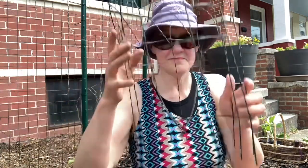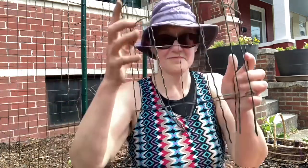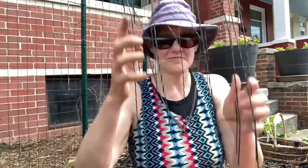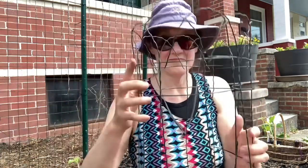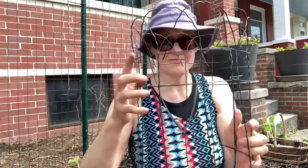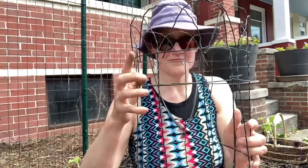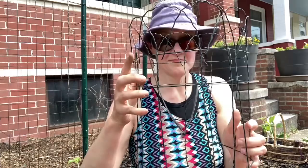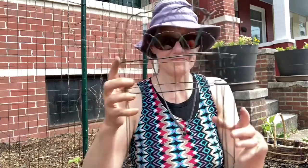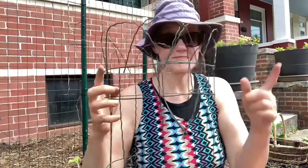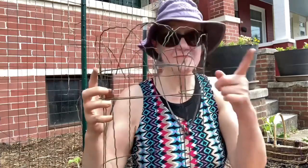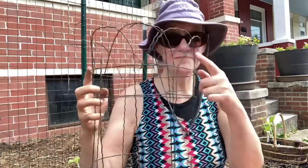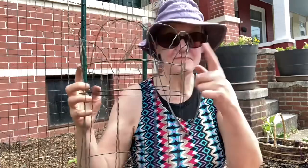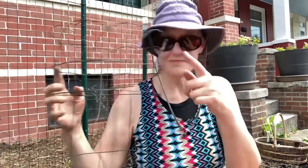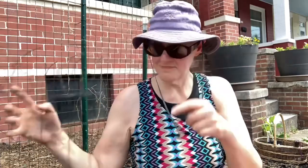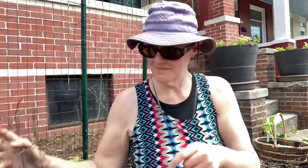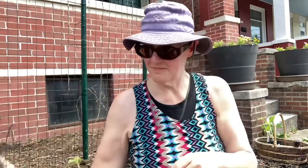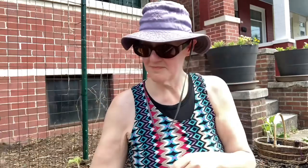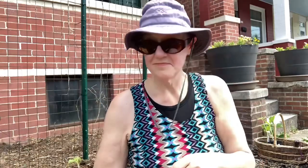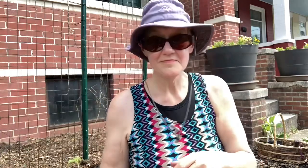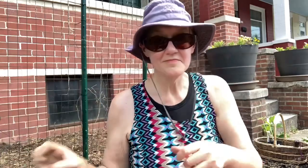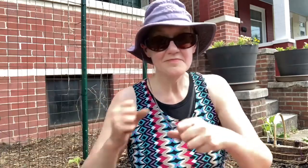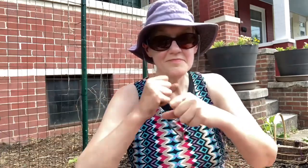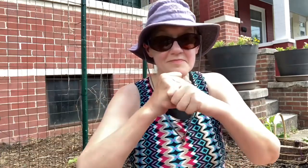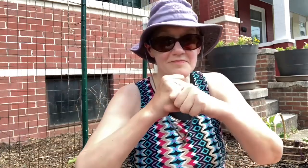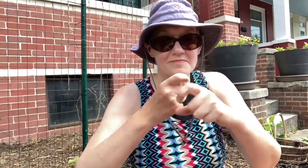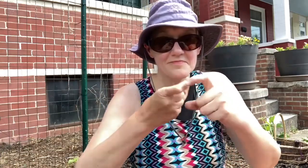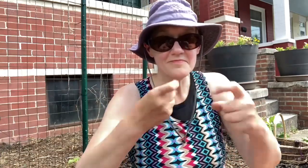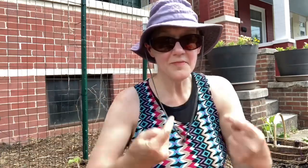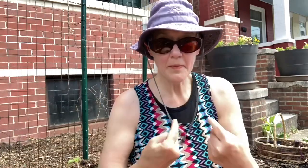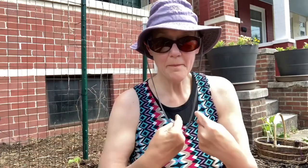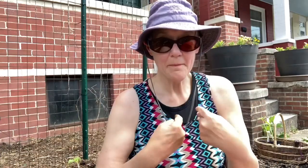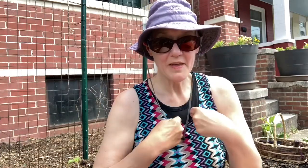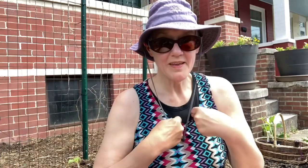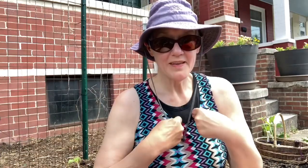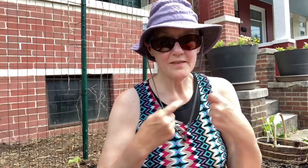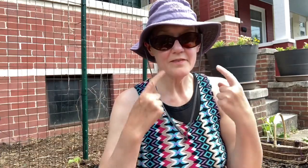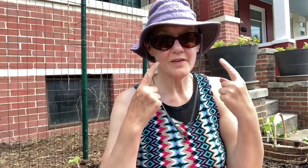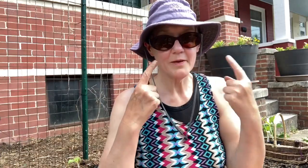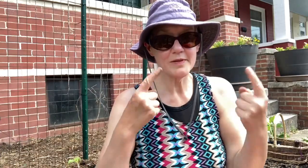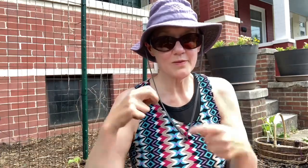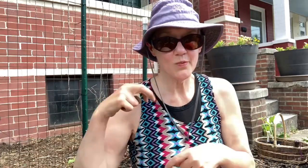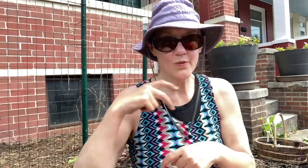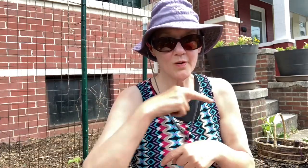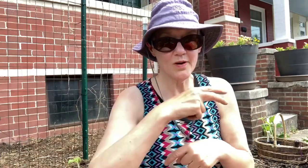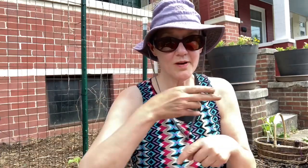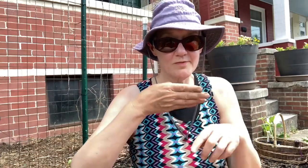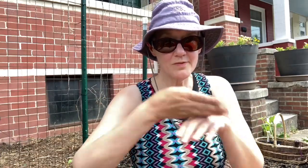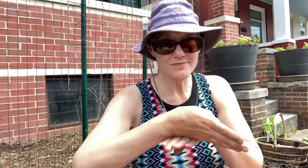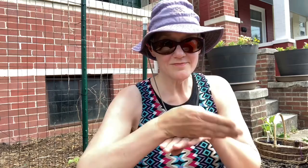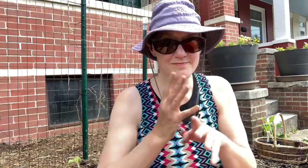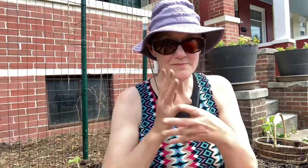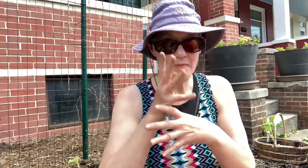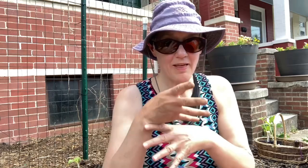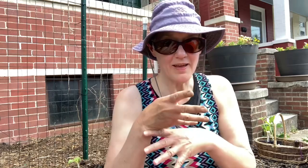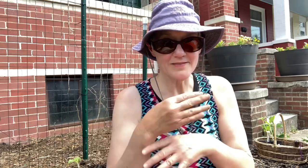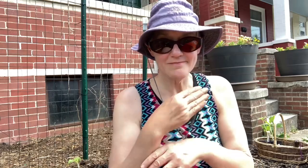Then I'm going to put in this little cage to protect them from me. I'm famous on walking over